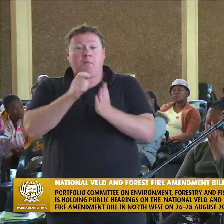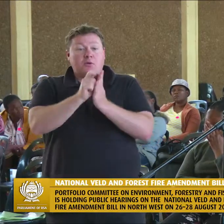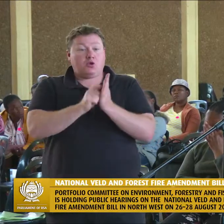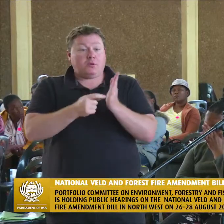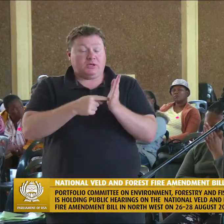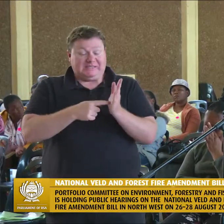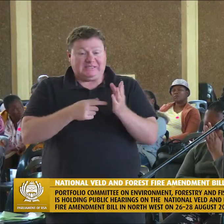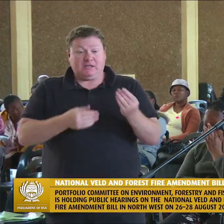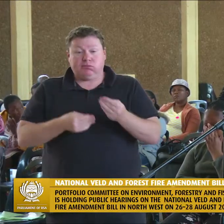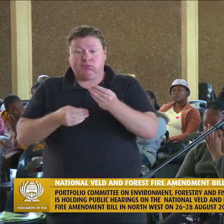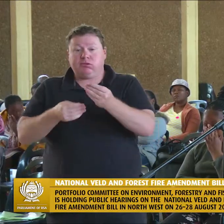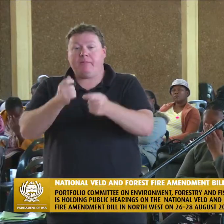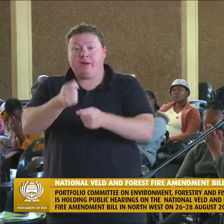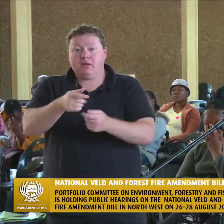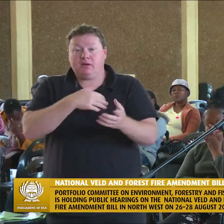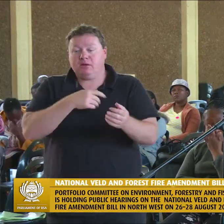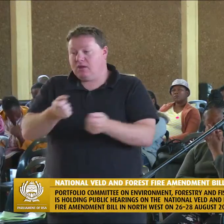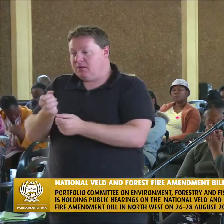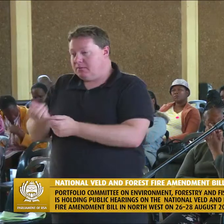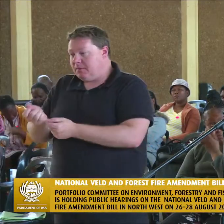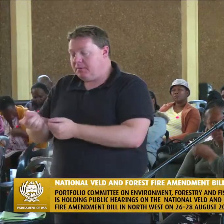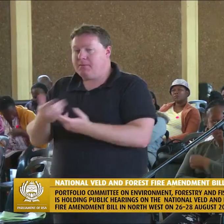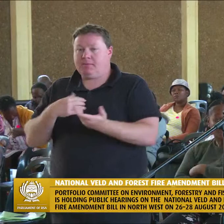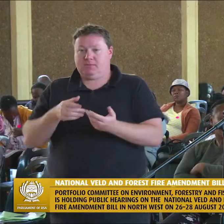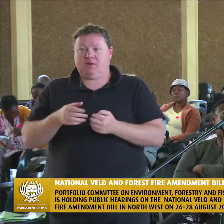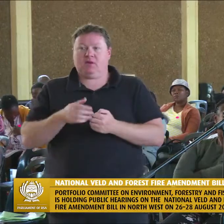heal the other livestock